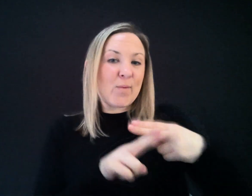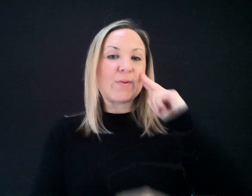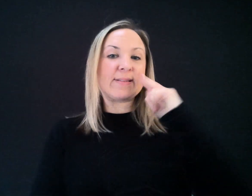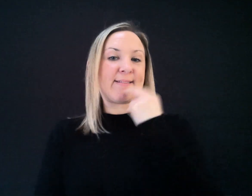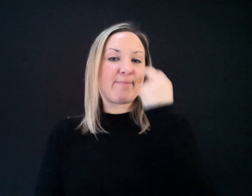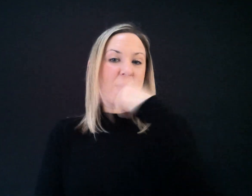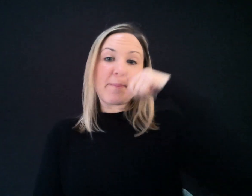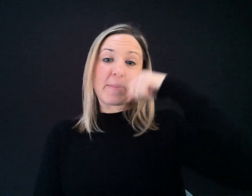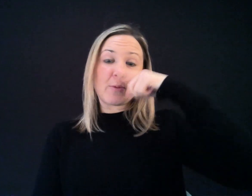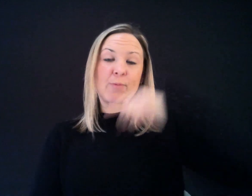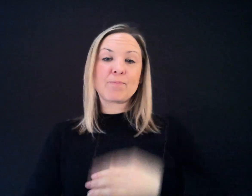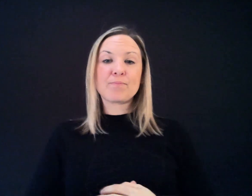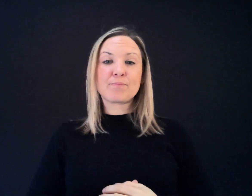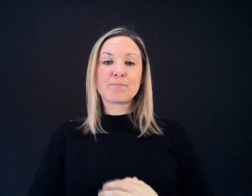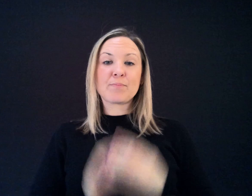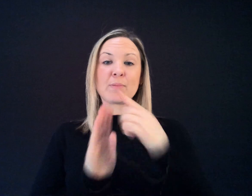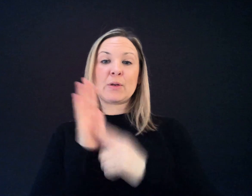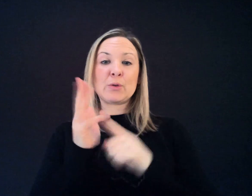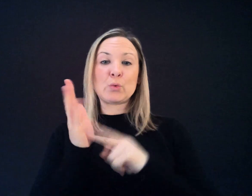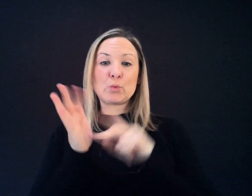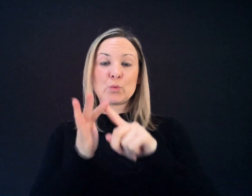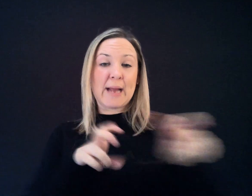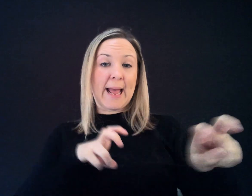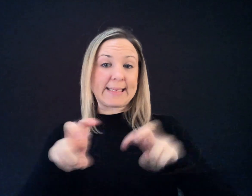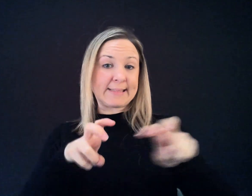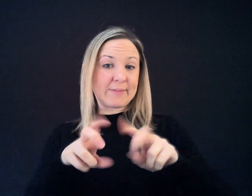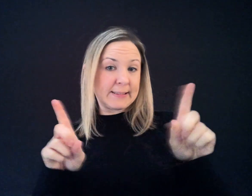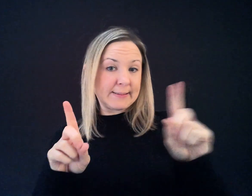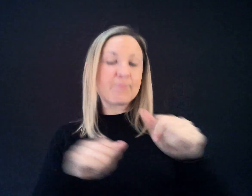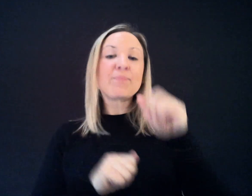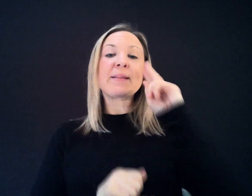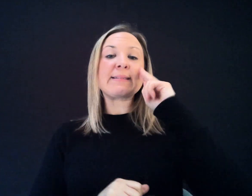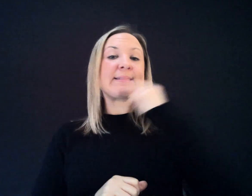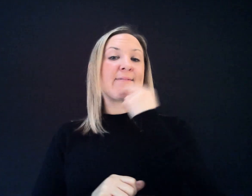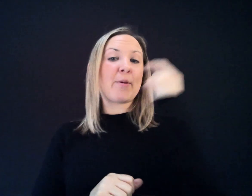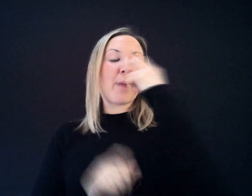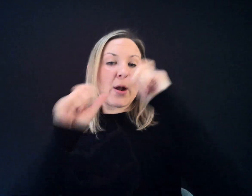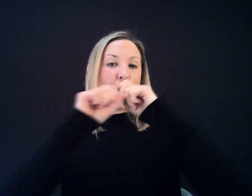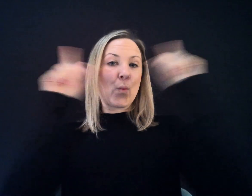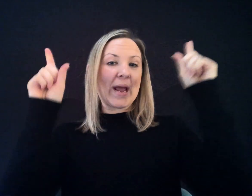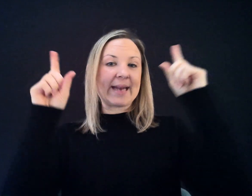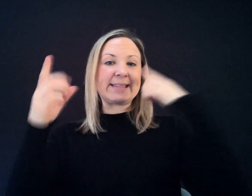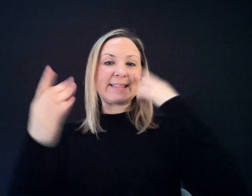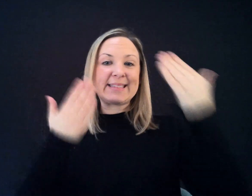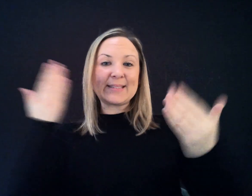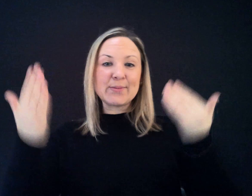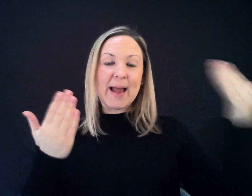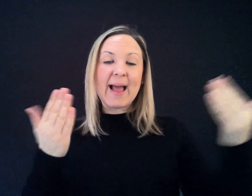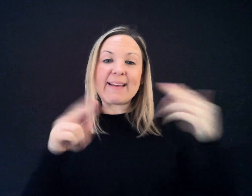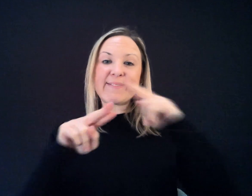Activities in June included a deafblind awareness display in Flinders Lane, including Robert's photography